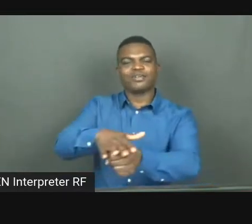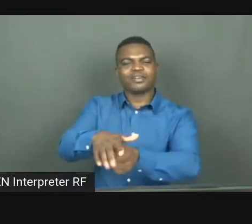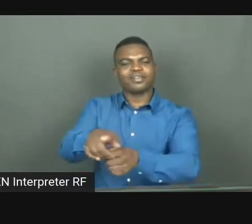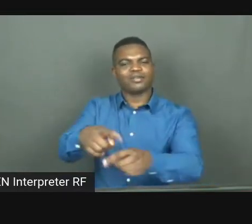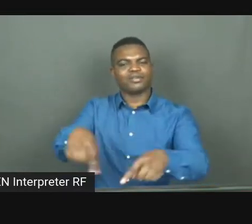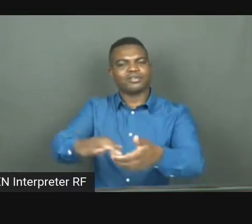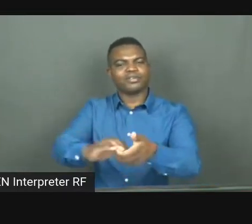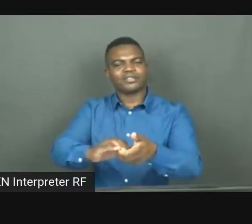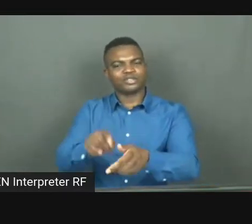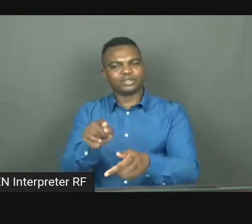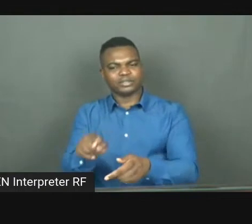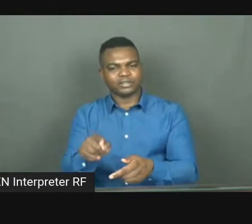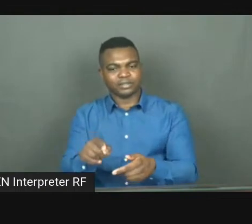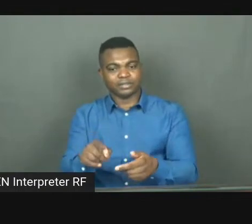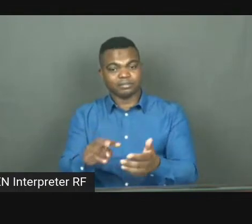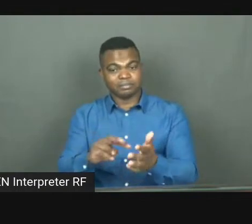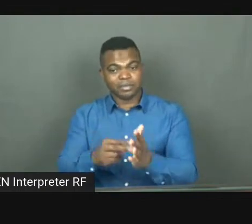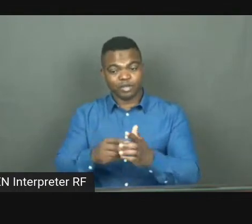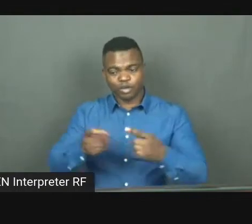Ending here, I